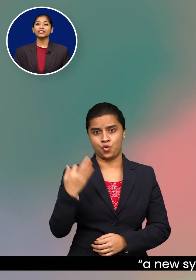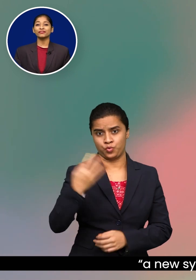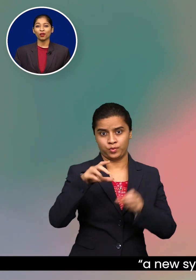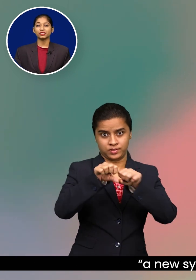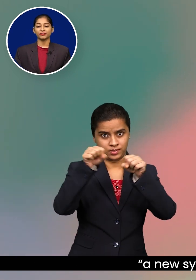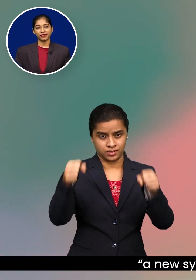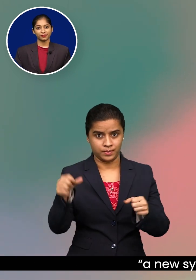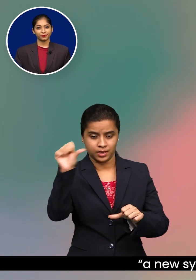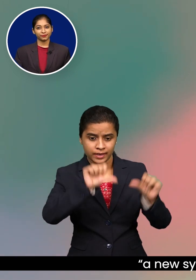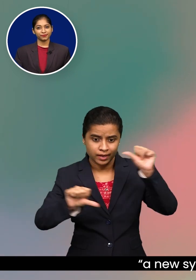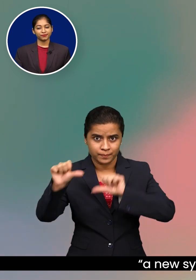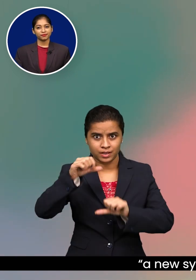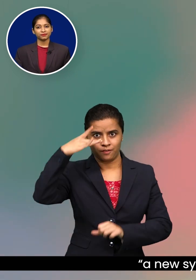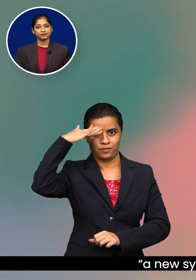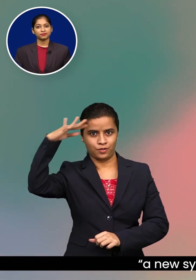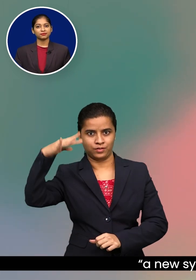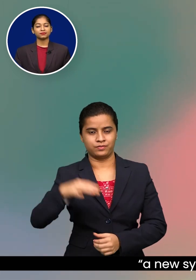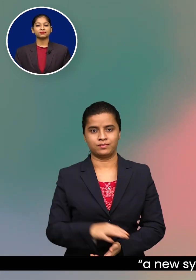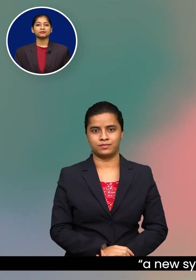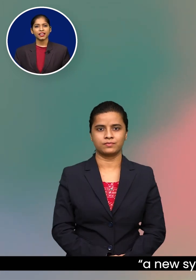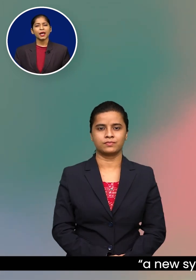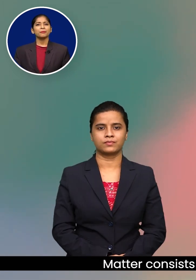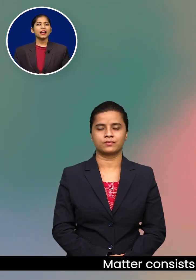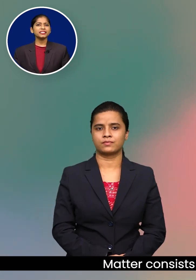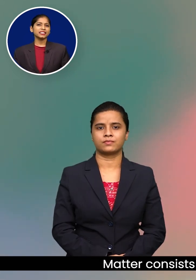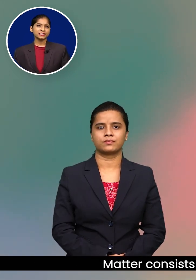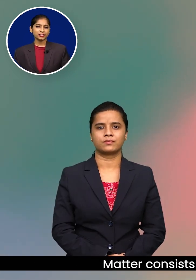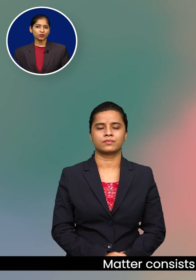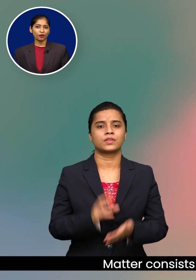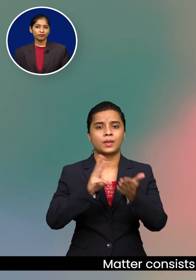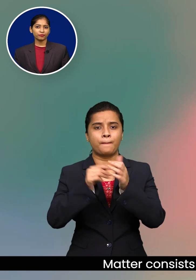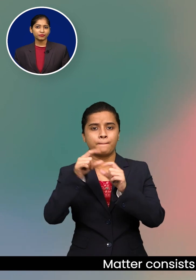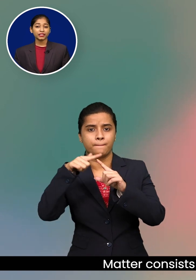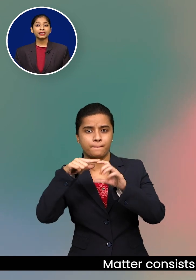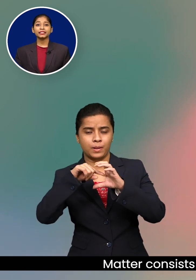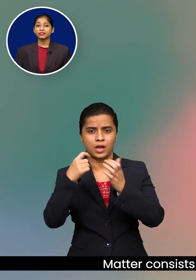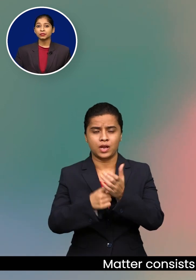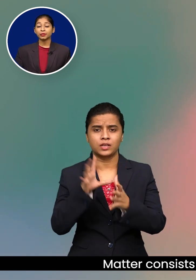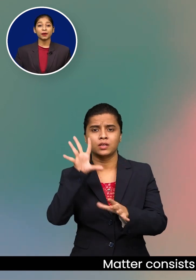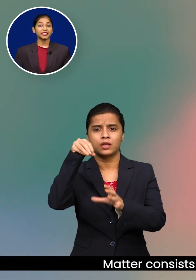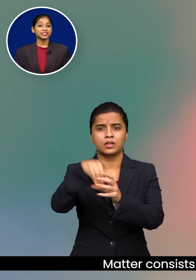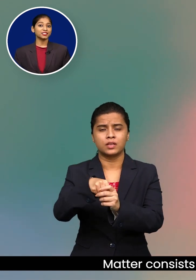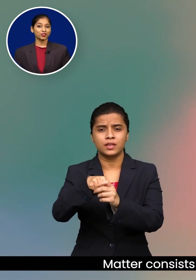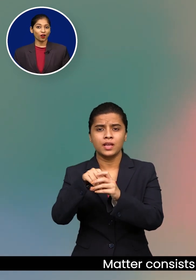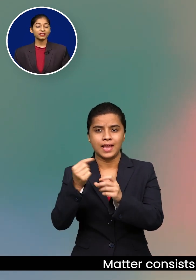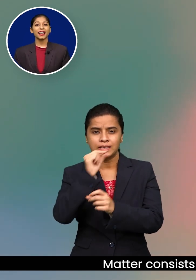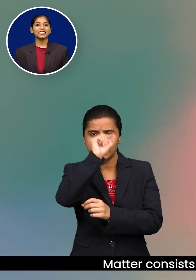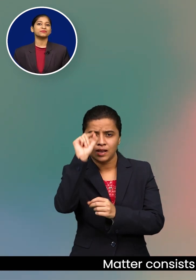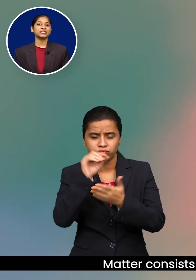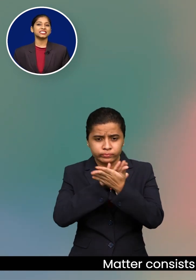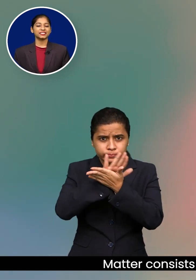chemical philosophy. Matter consists of indivisible particles